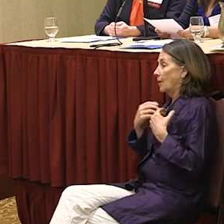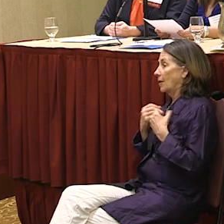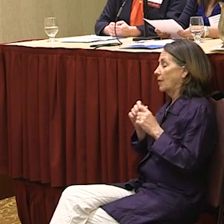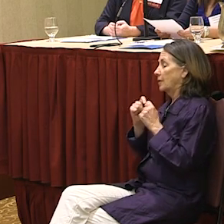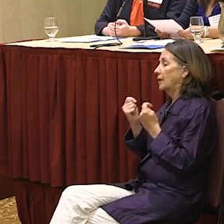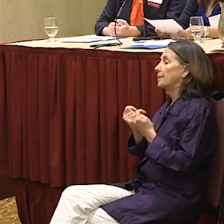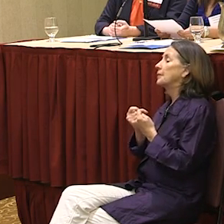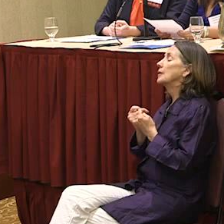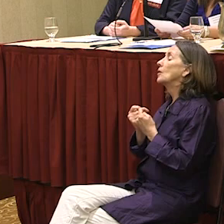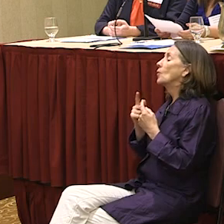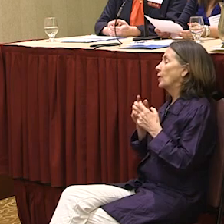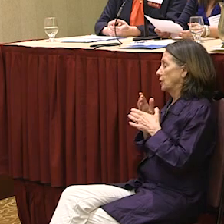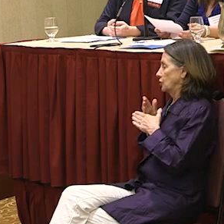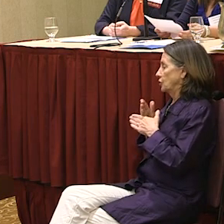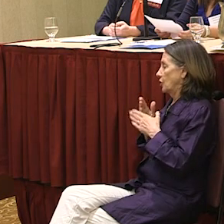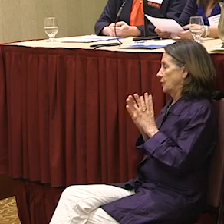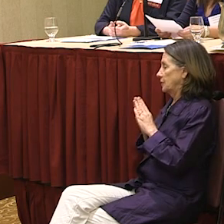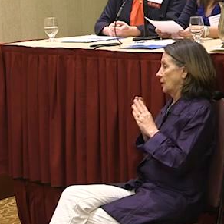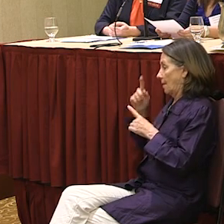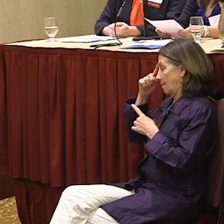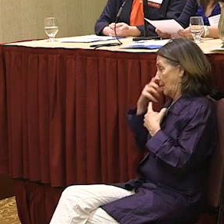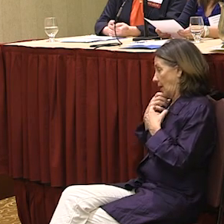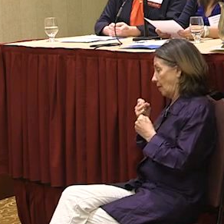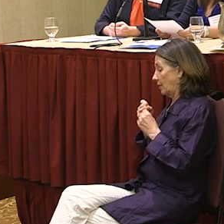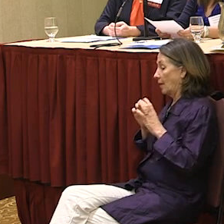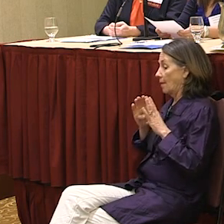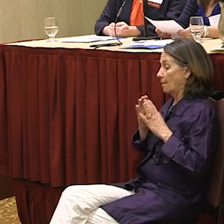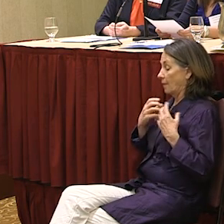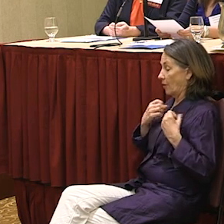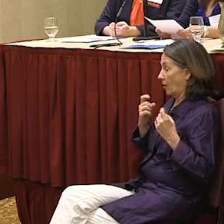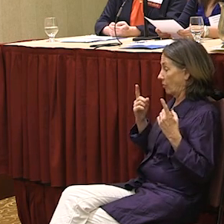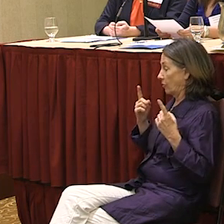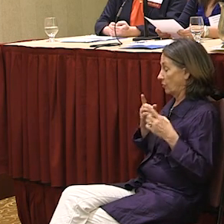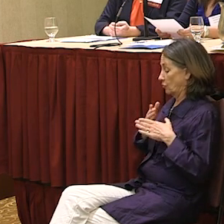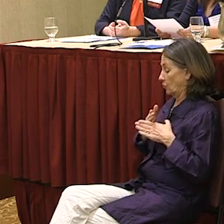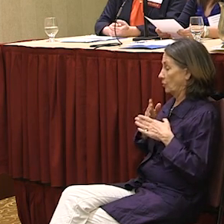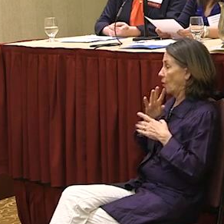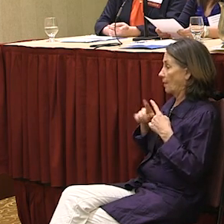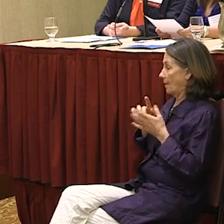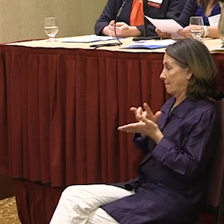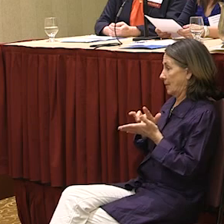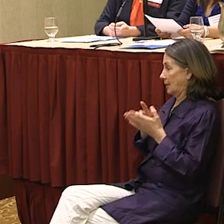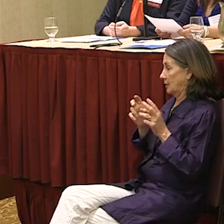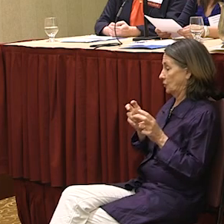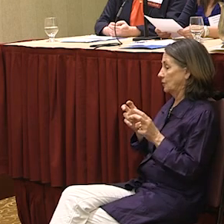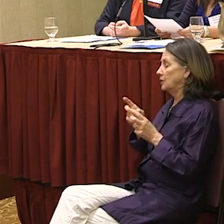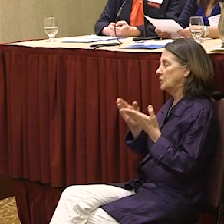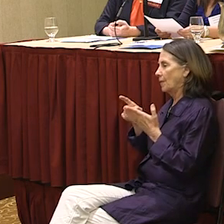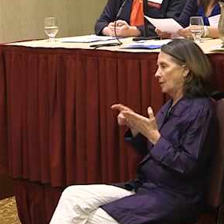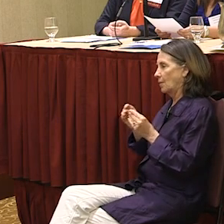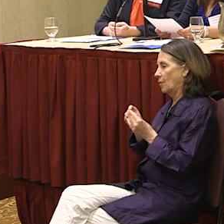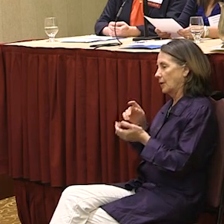is pursuing shared sessions between the mental health provider and the behavioral health care manager to address medication issues. Jenny may need more